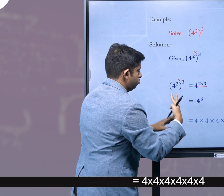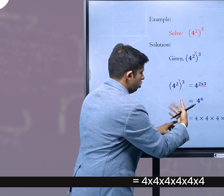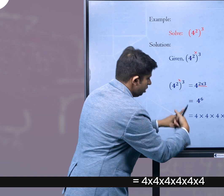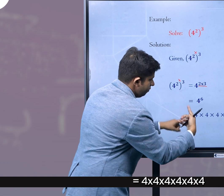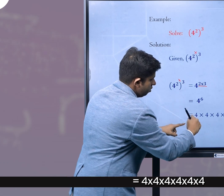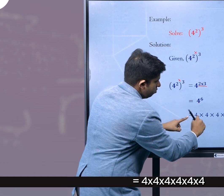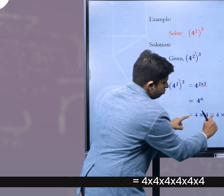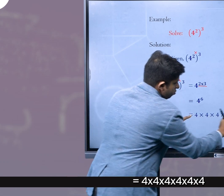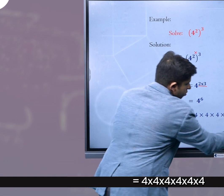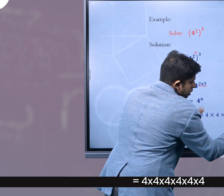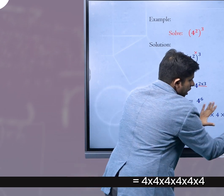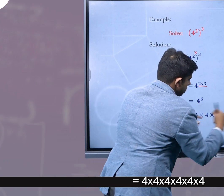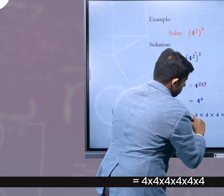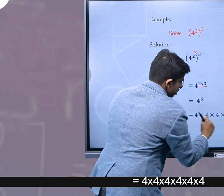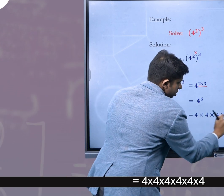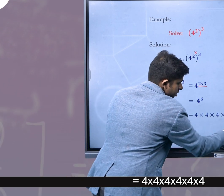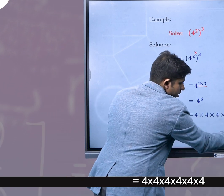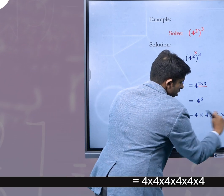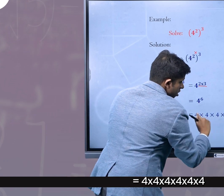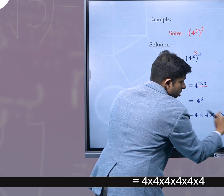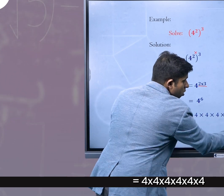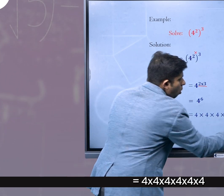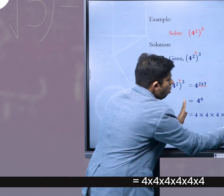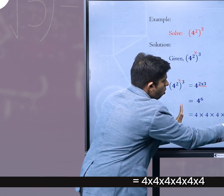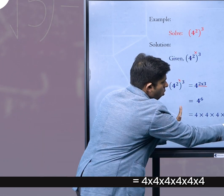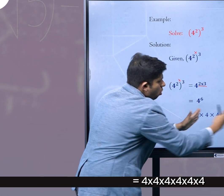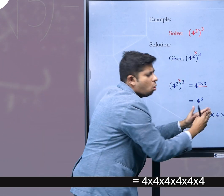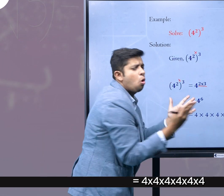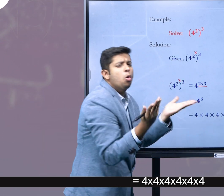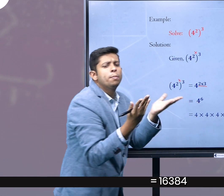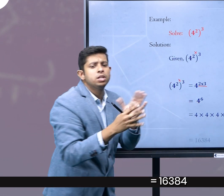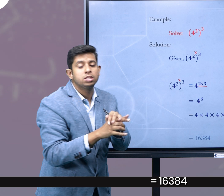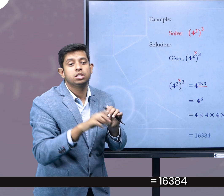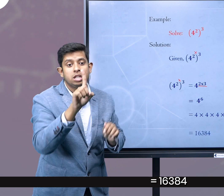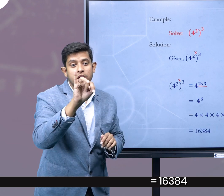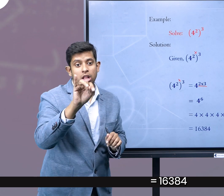Is equal to 4 into 4 into 4 into 4 into 4 into 4, which is equal to